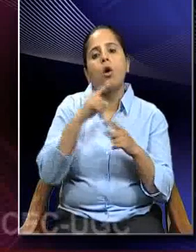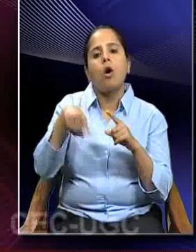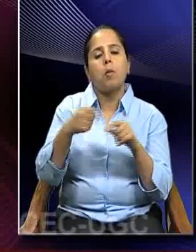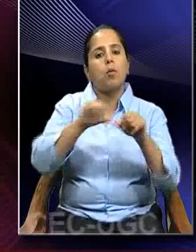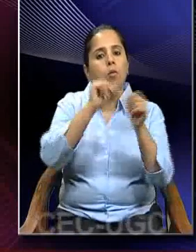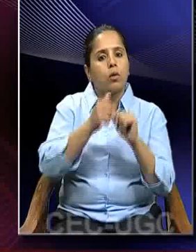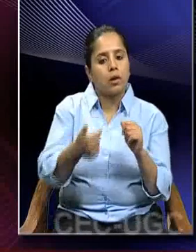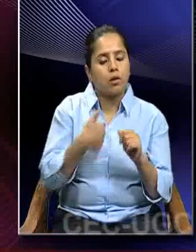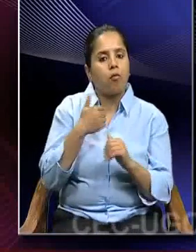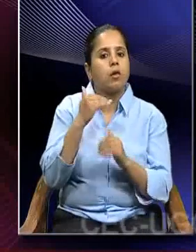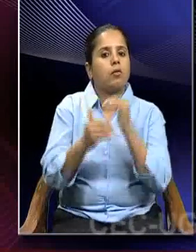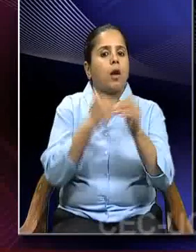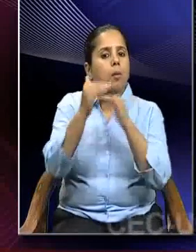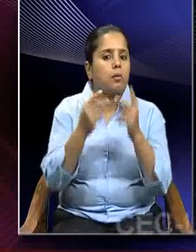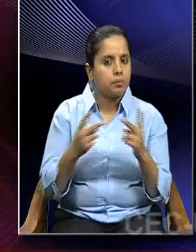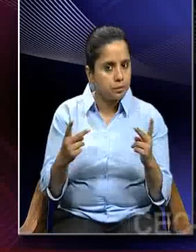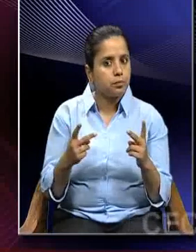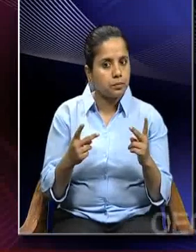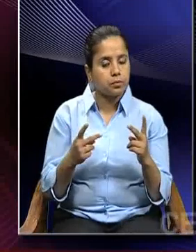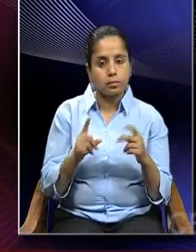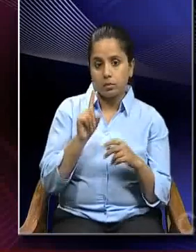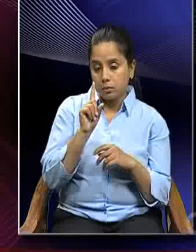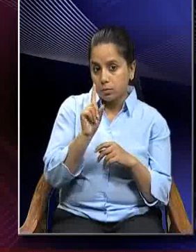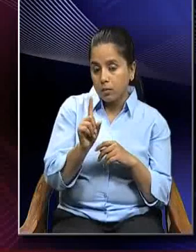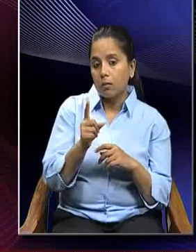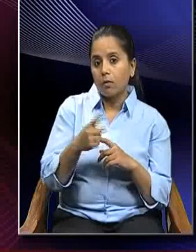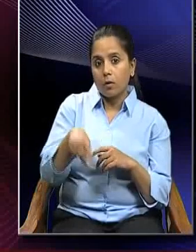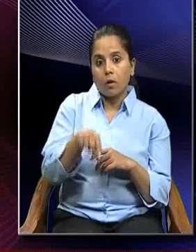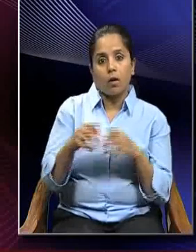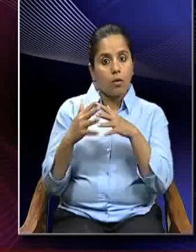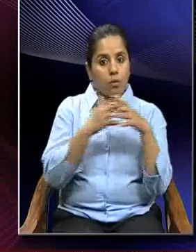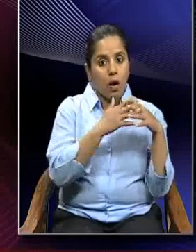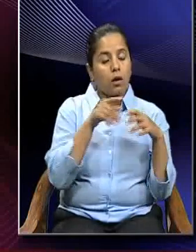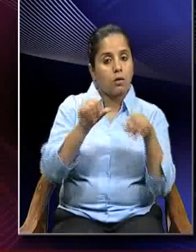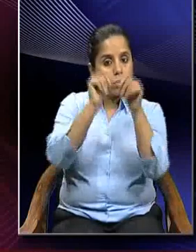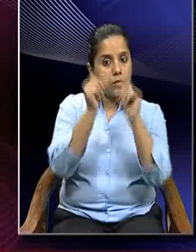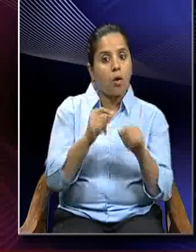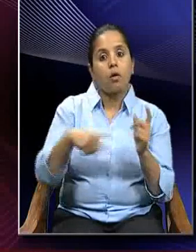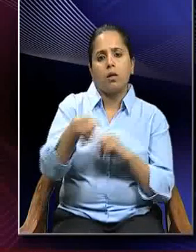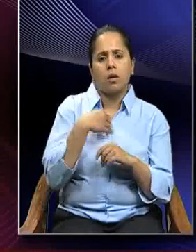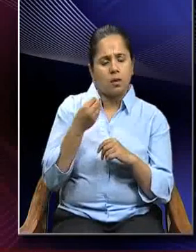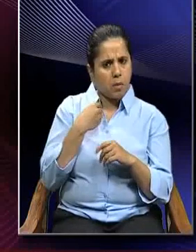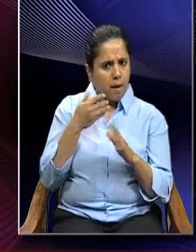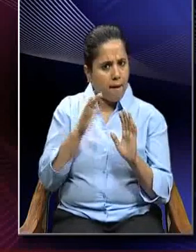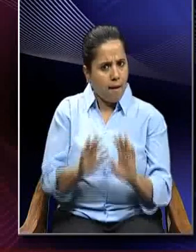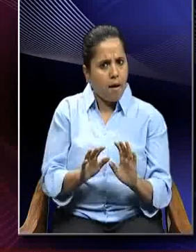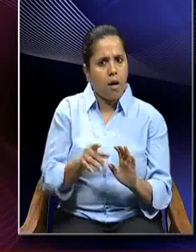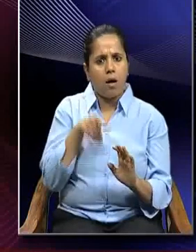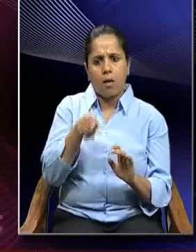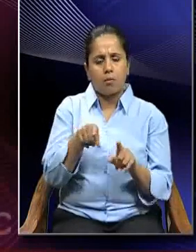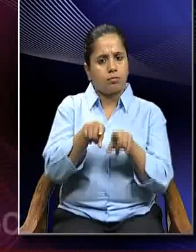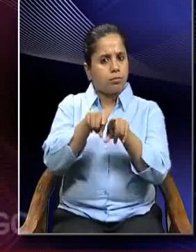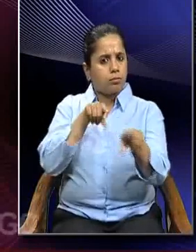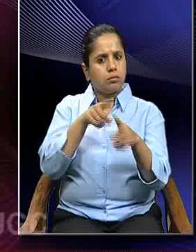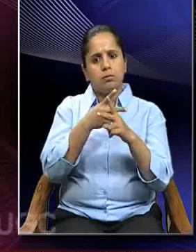of self-development. But beyond Western model, do we have something beyond these broad